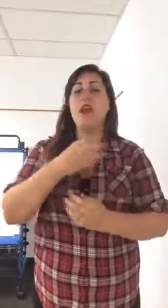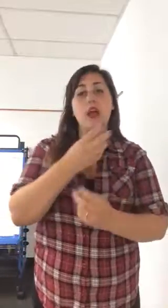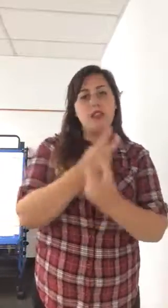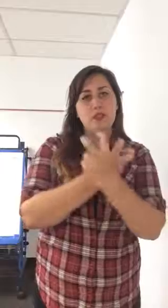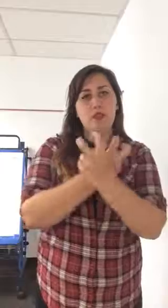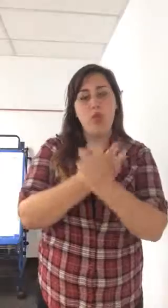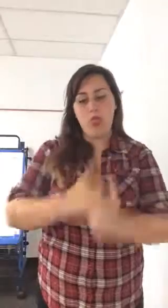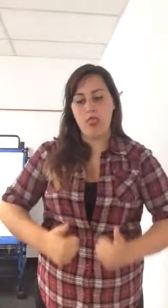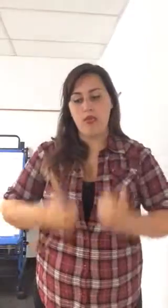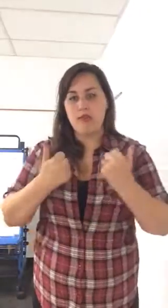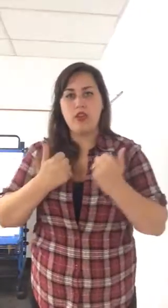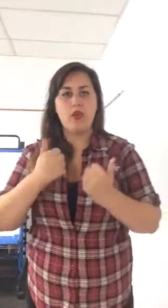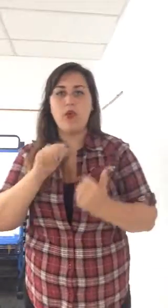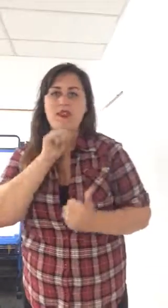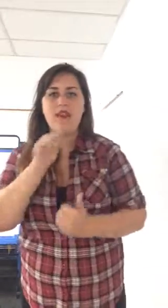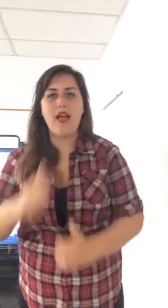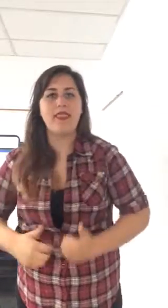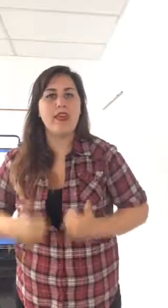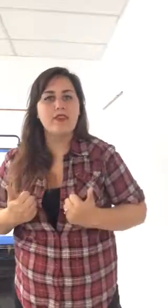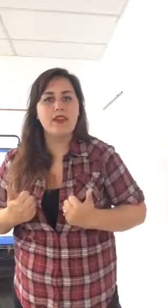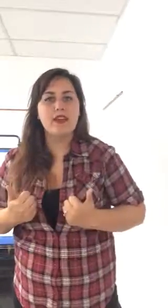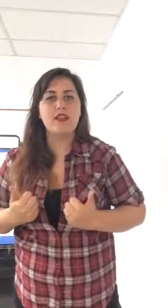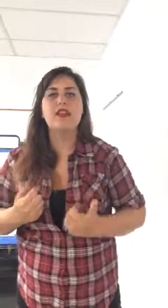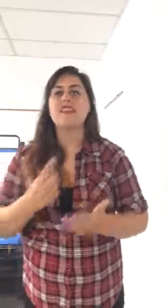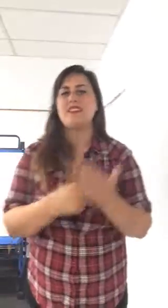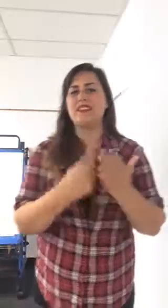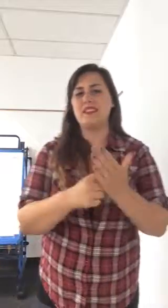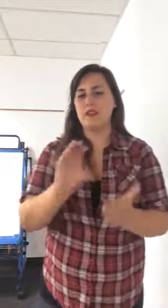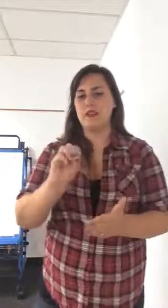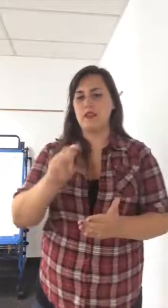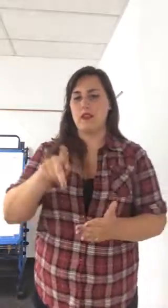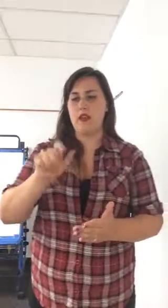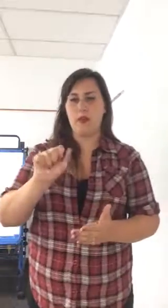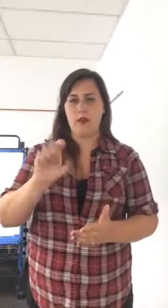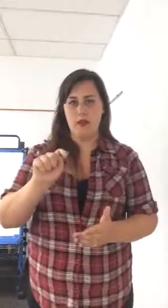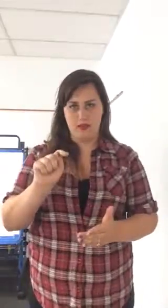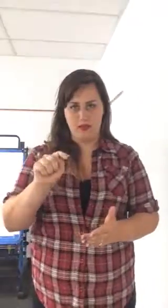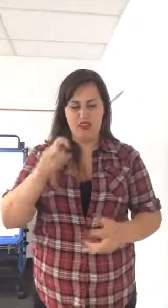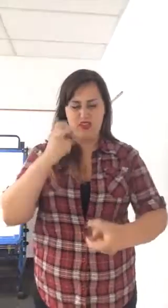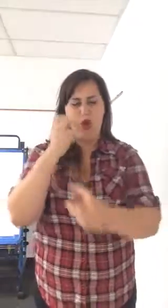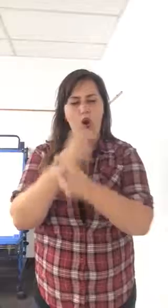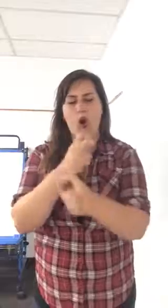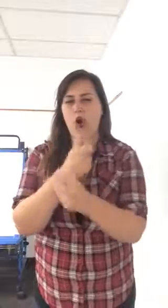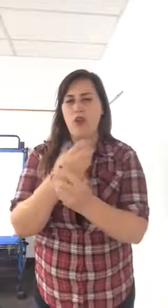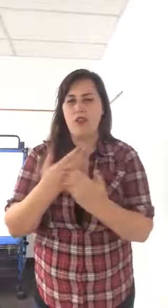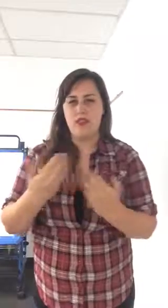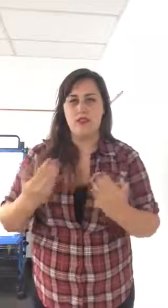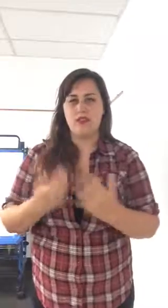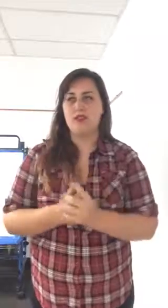In other words, this hard let's talk about the compact bone. This really, really hard stuff. Is that living or